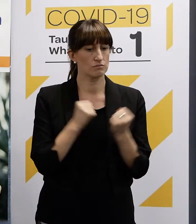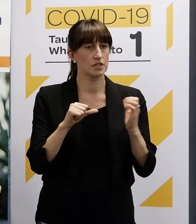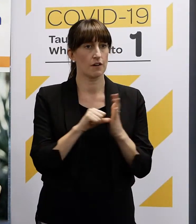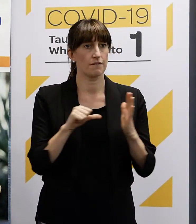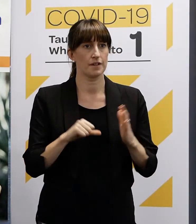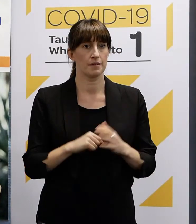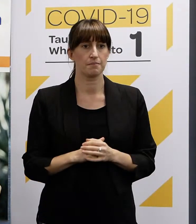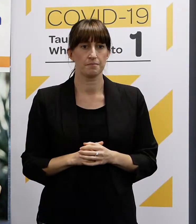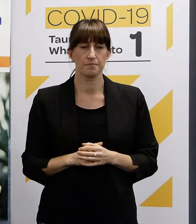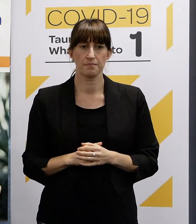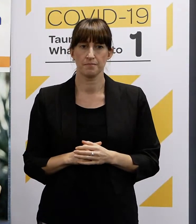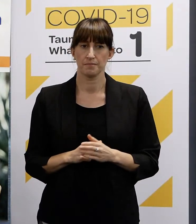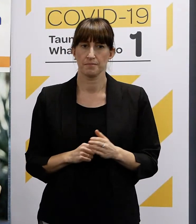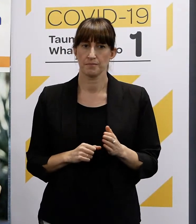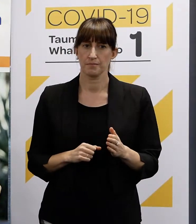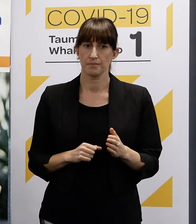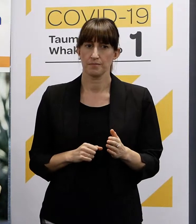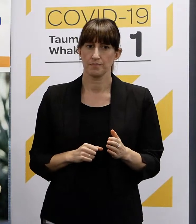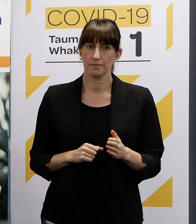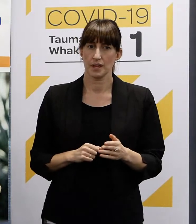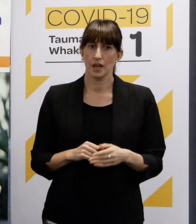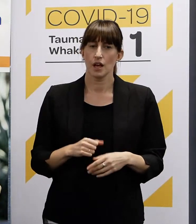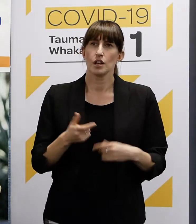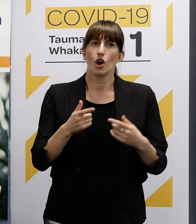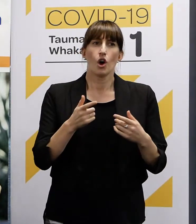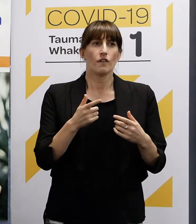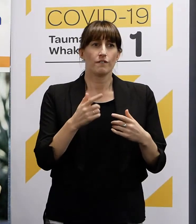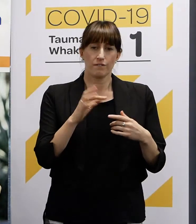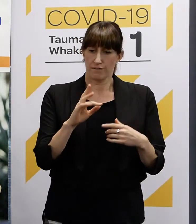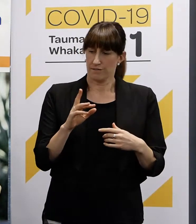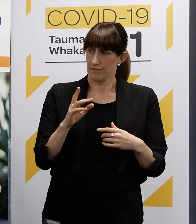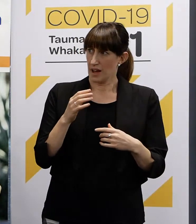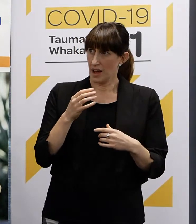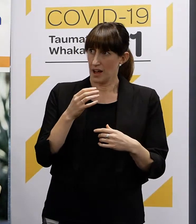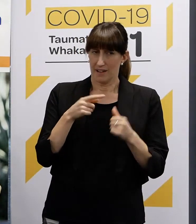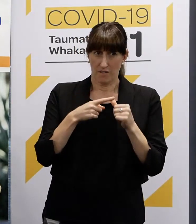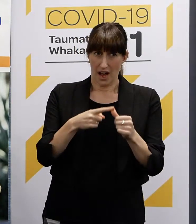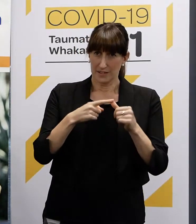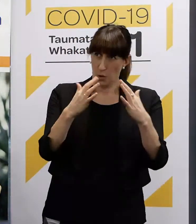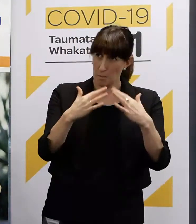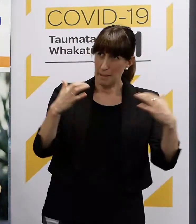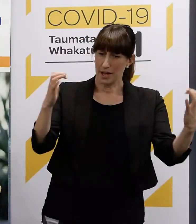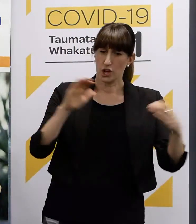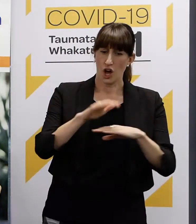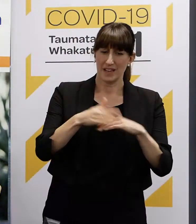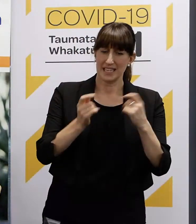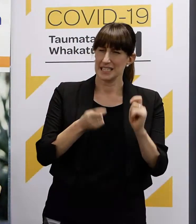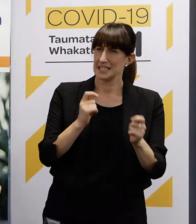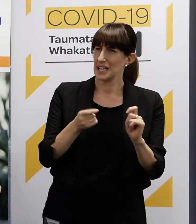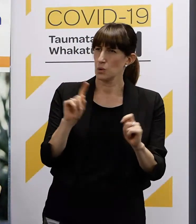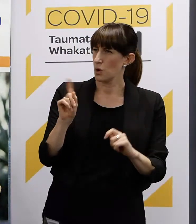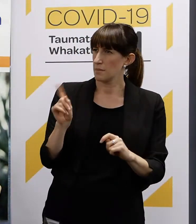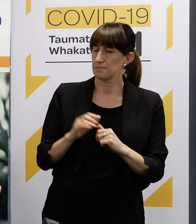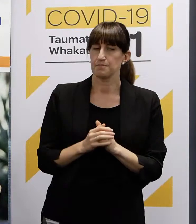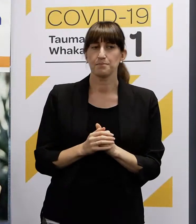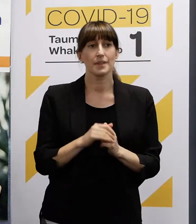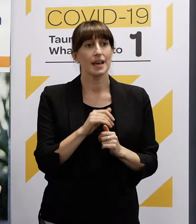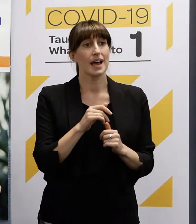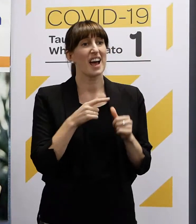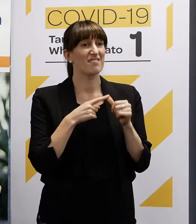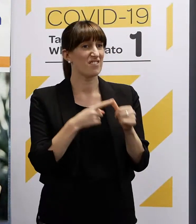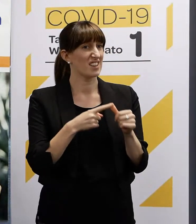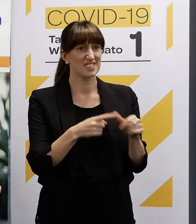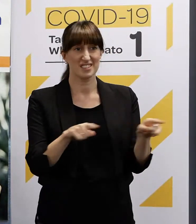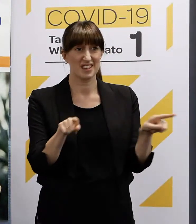for members of the public who should get tested and when? So the advice remains the same, that if you have symptoms,